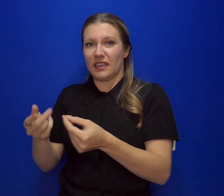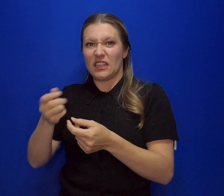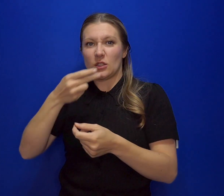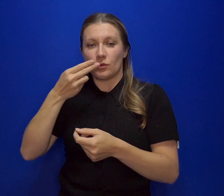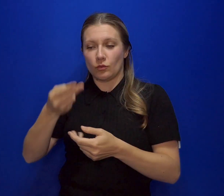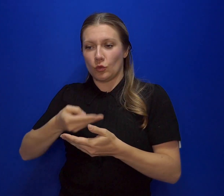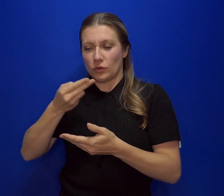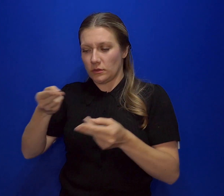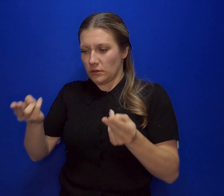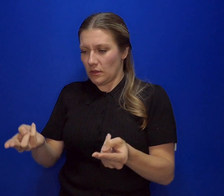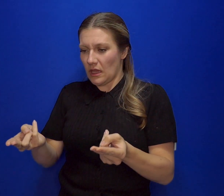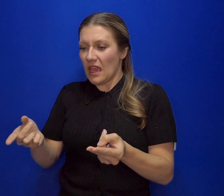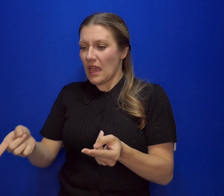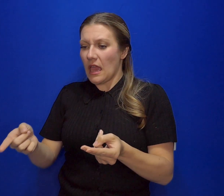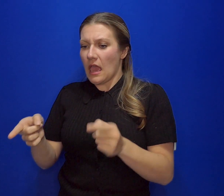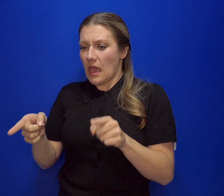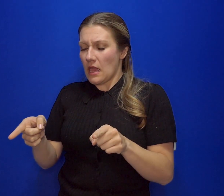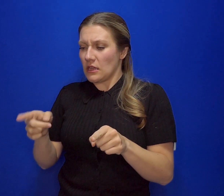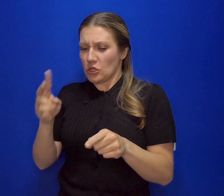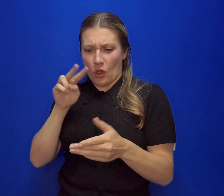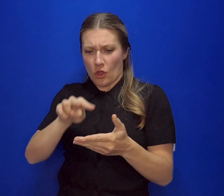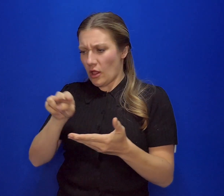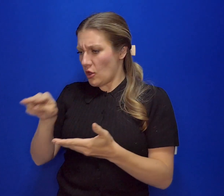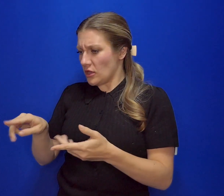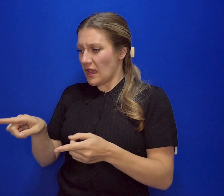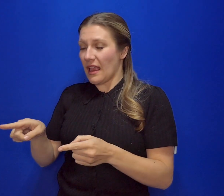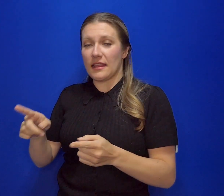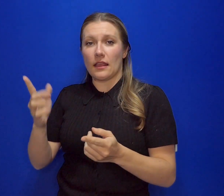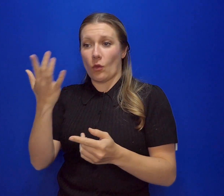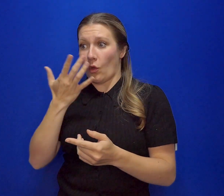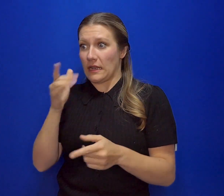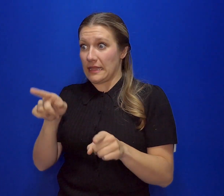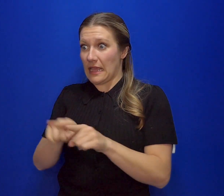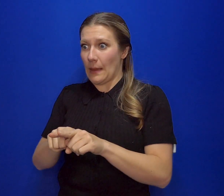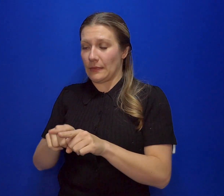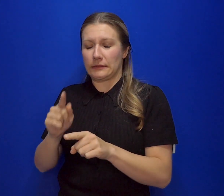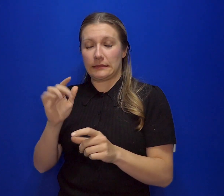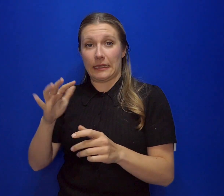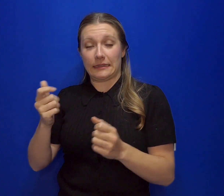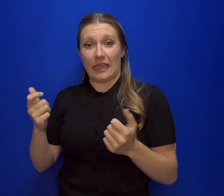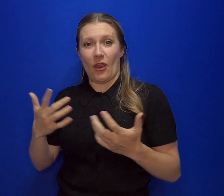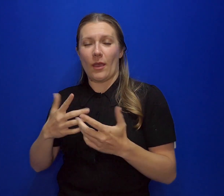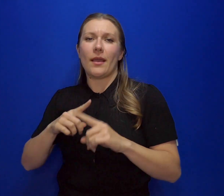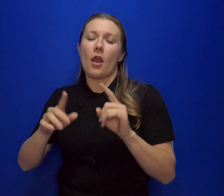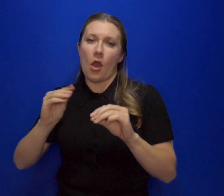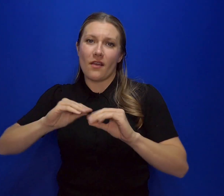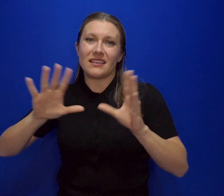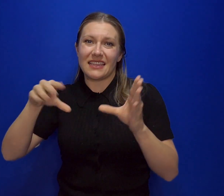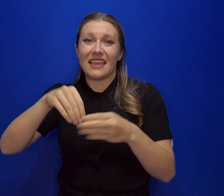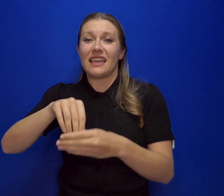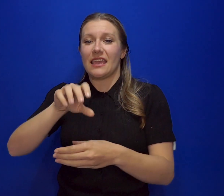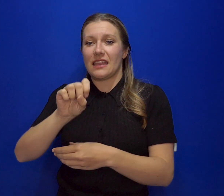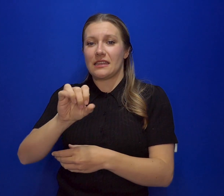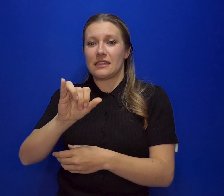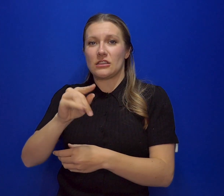it? But in the, obviously in a syringe, you can see it better, but right. That's just an interesting one, right? Like, It